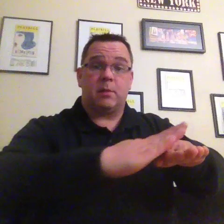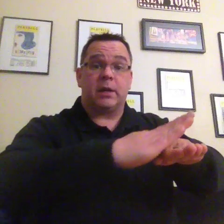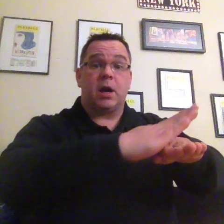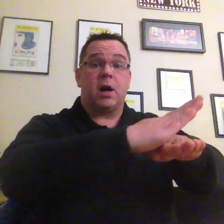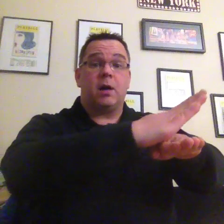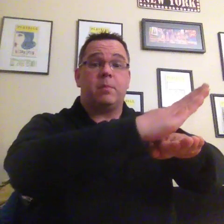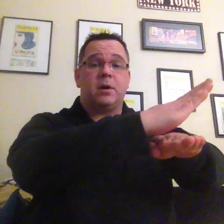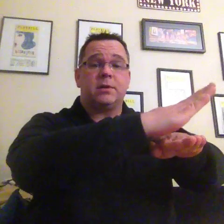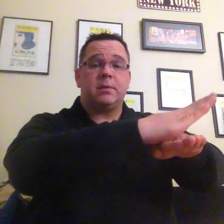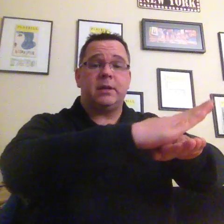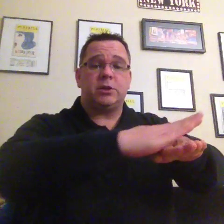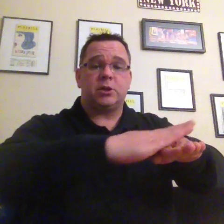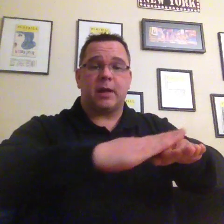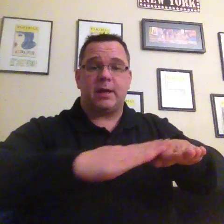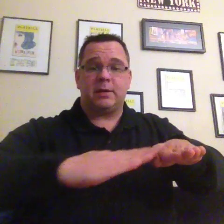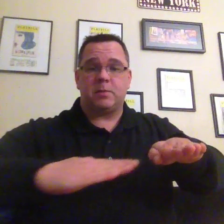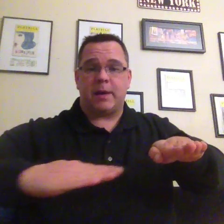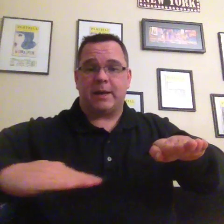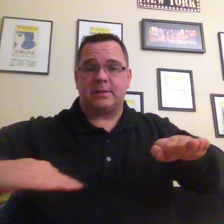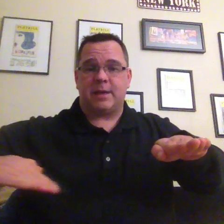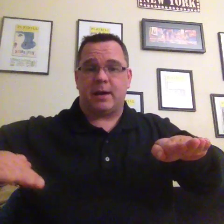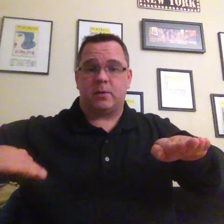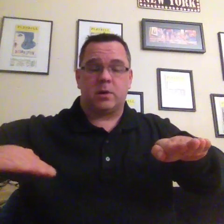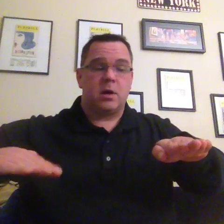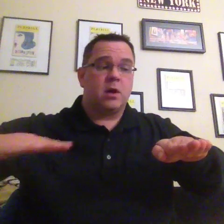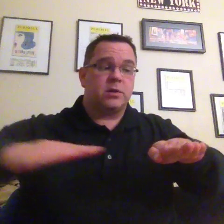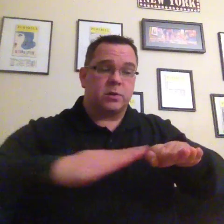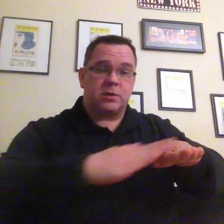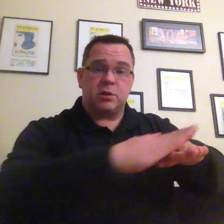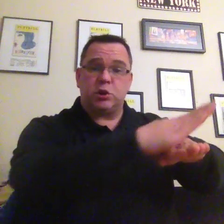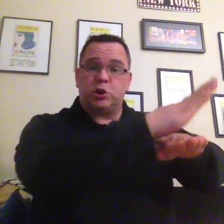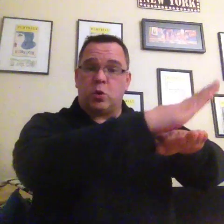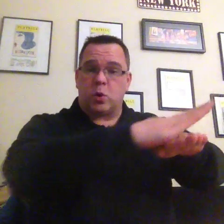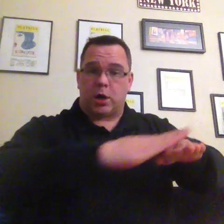coming up onto the beach and back down. So this is shore.